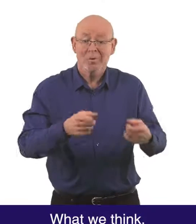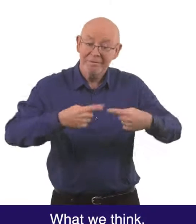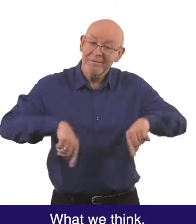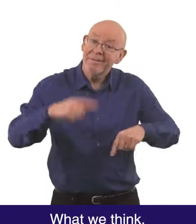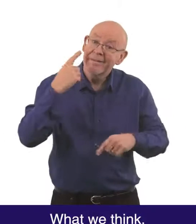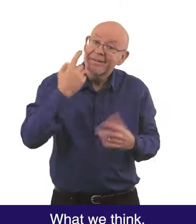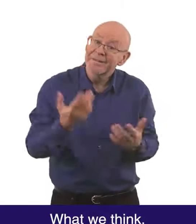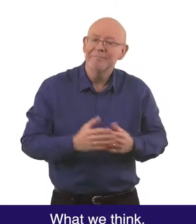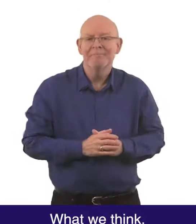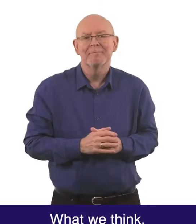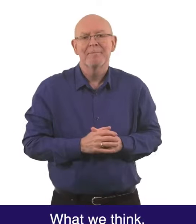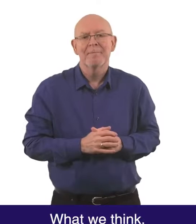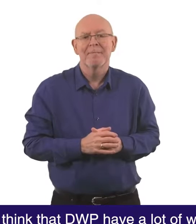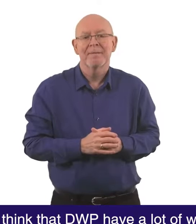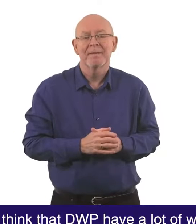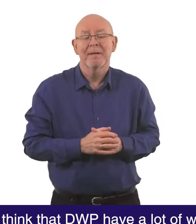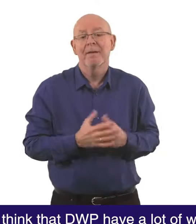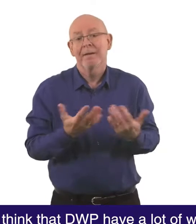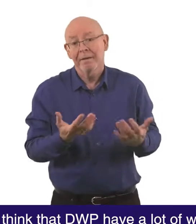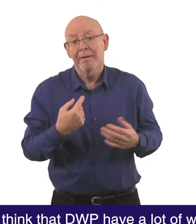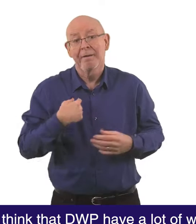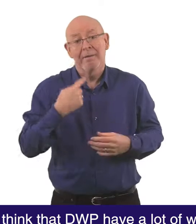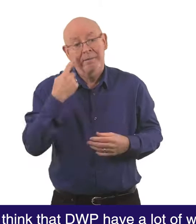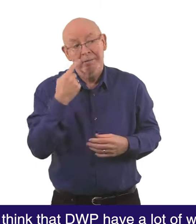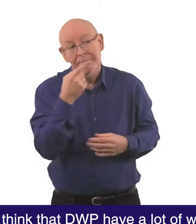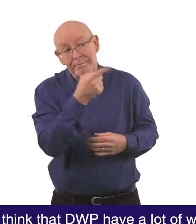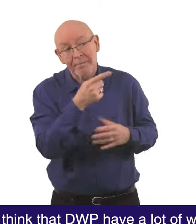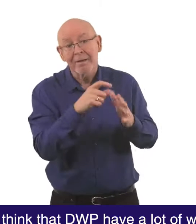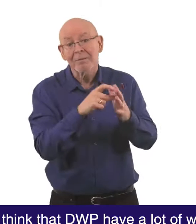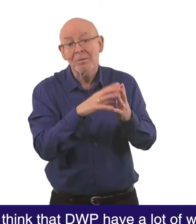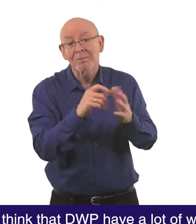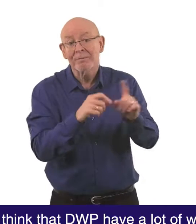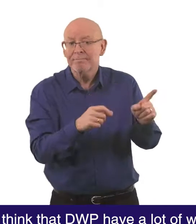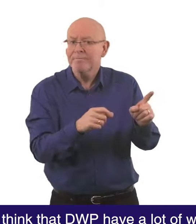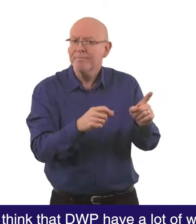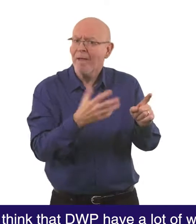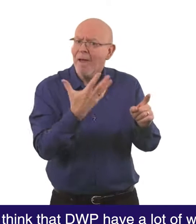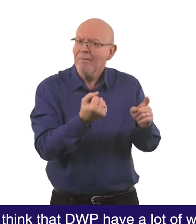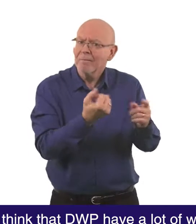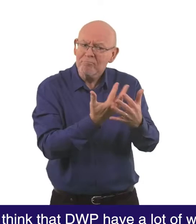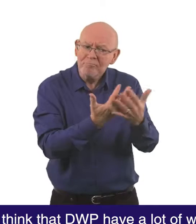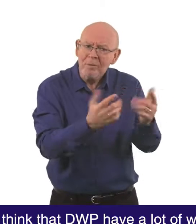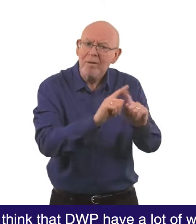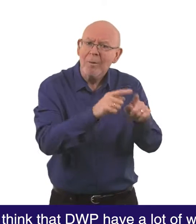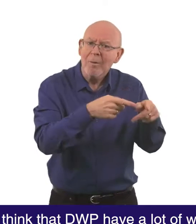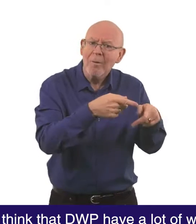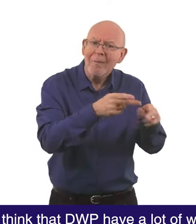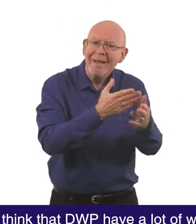What we think. We think that DWP have a lot of ways of hearing what disabled people